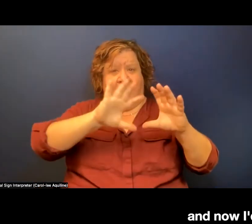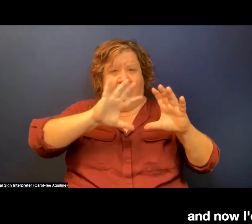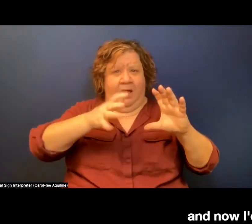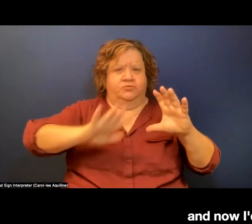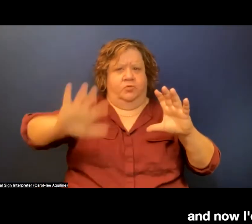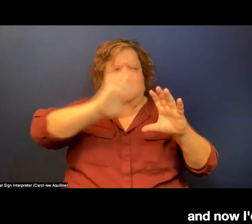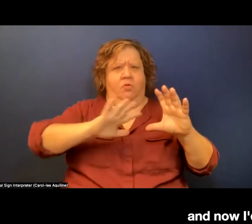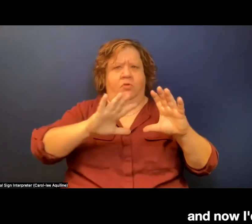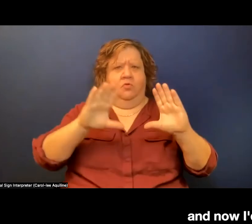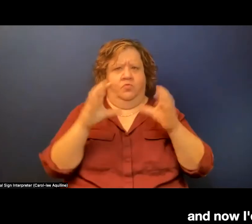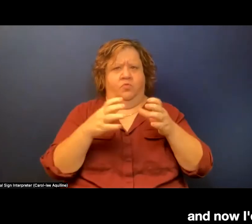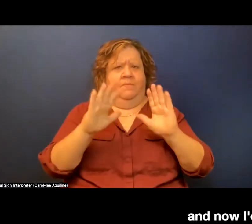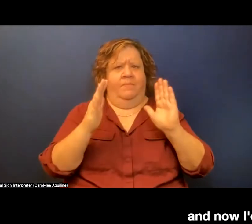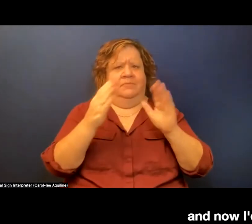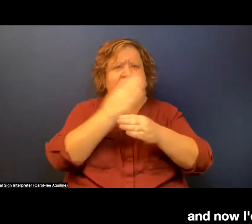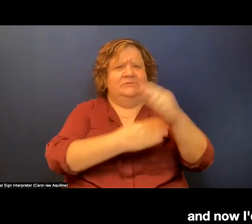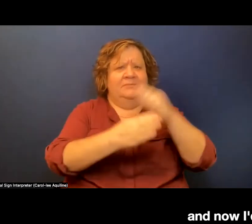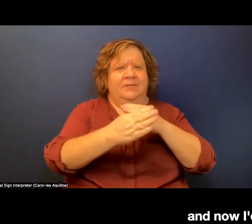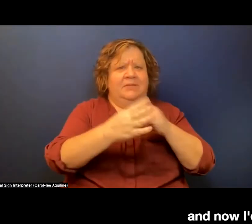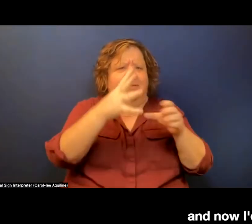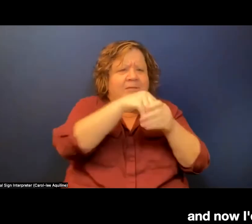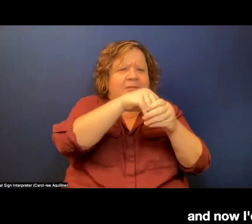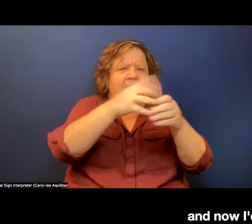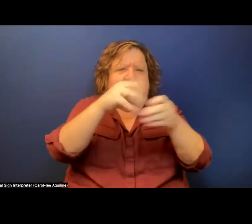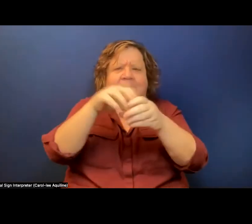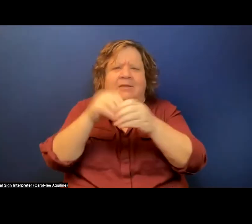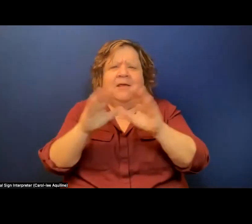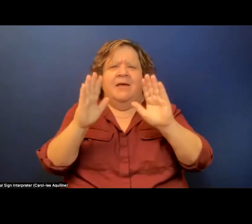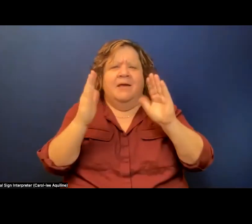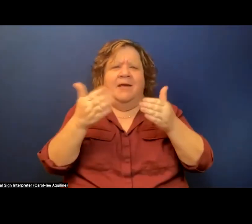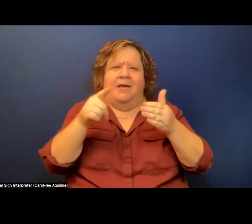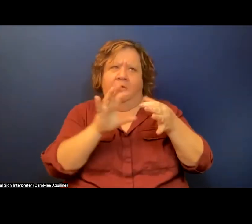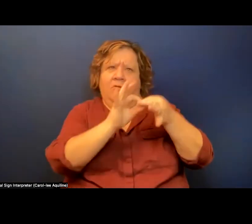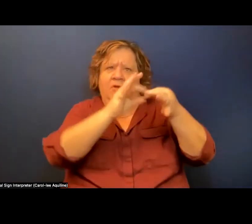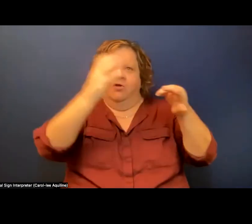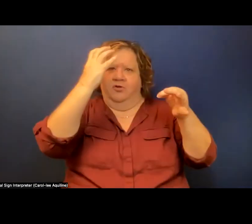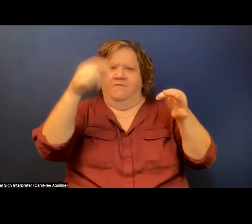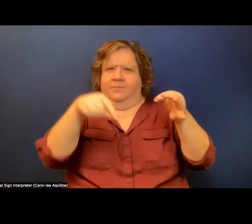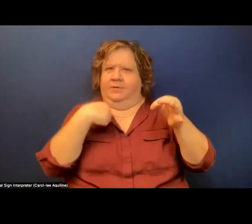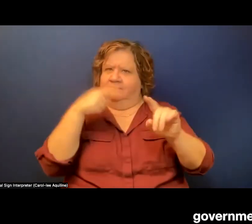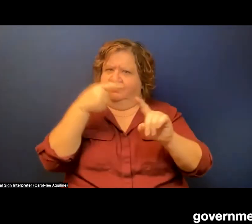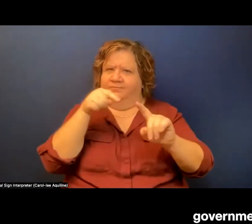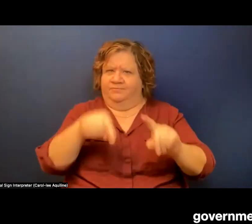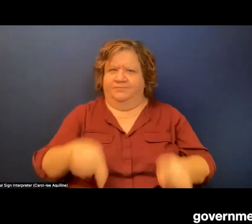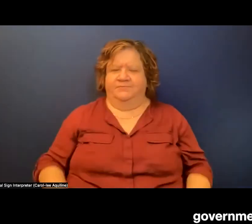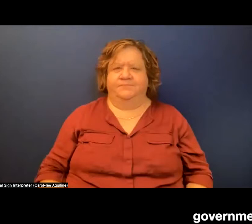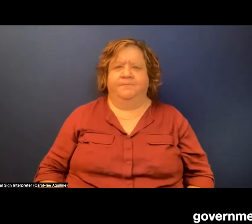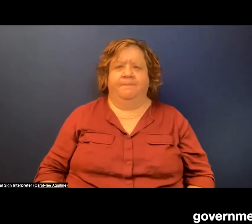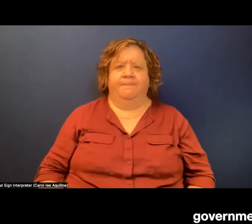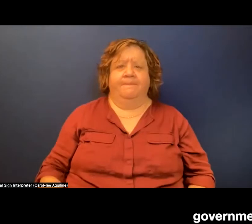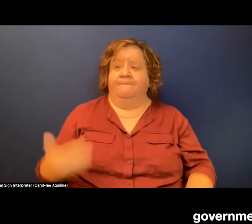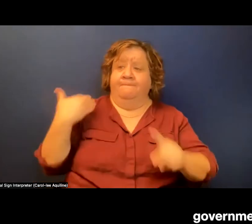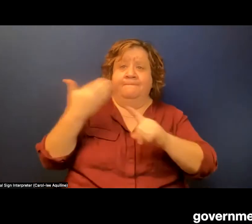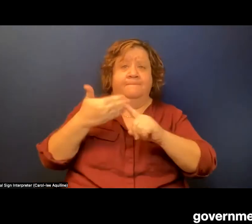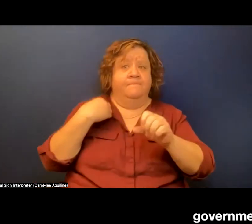government. And now I'd like to highlight some of the work we are doing. We did closely with the government, you know, to secure